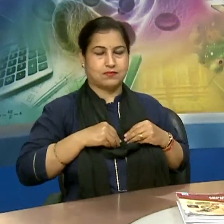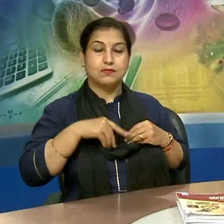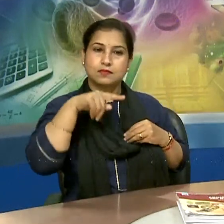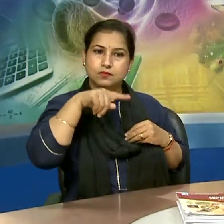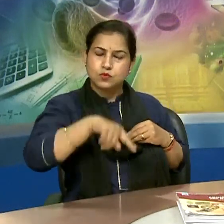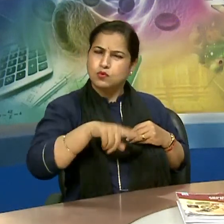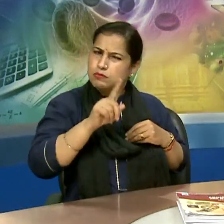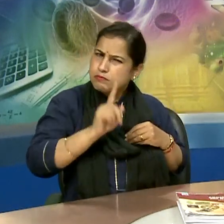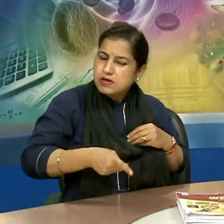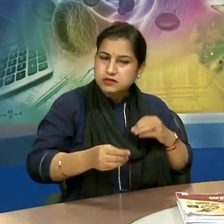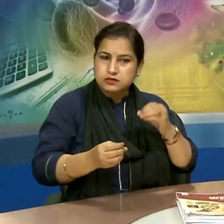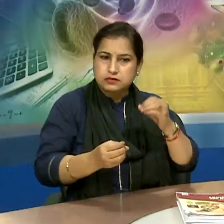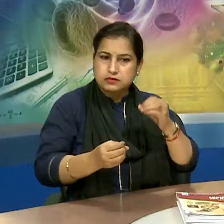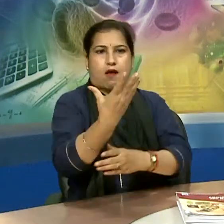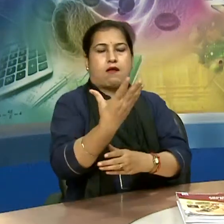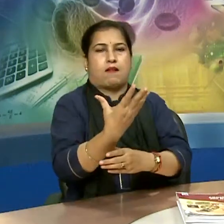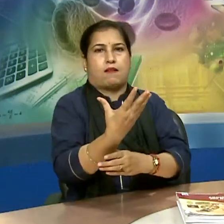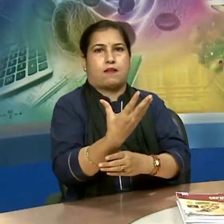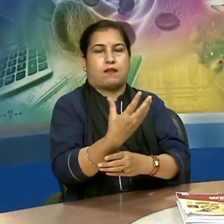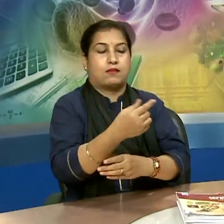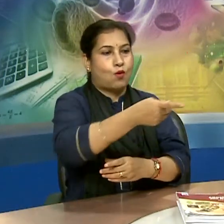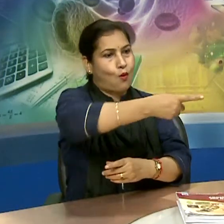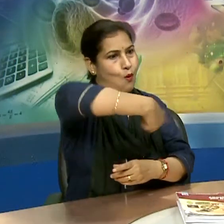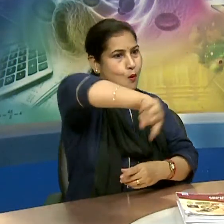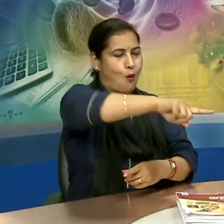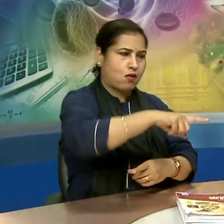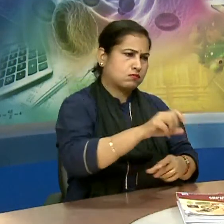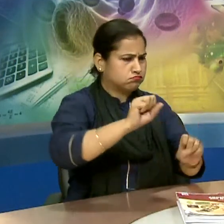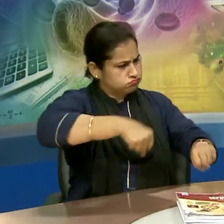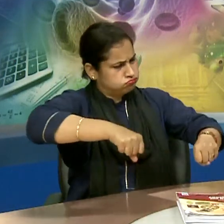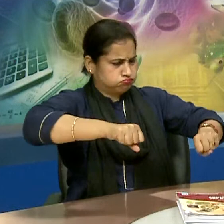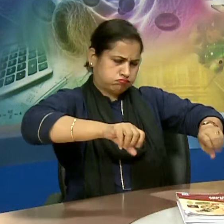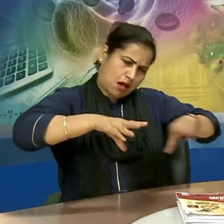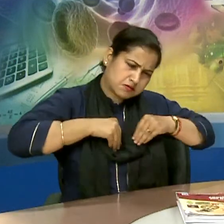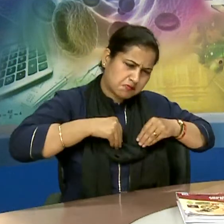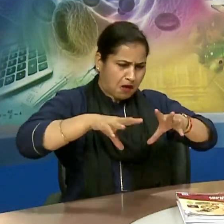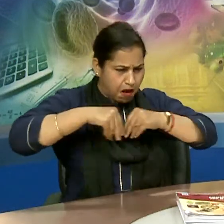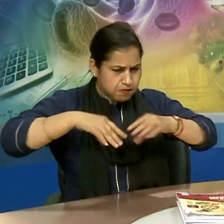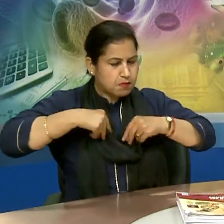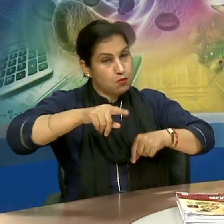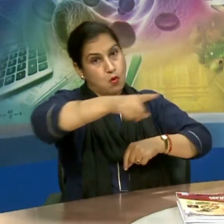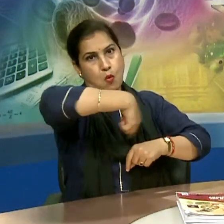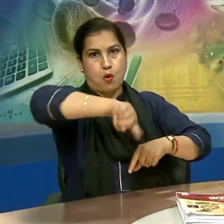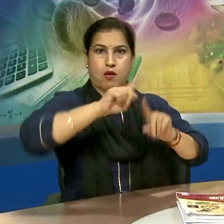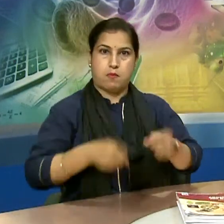developed which is acceptable to everybody.